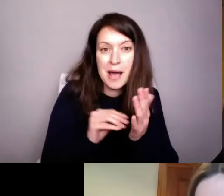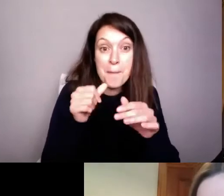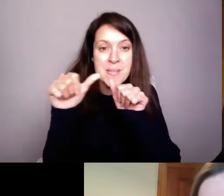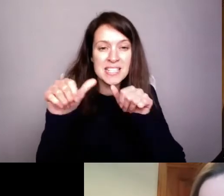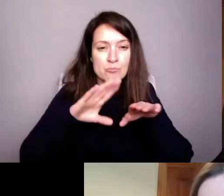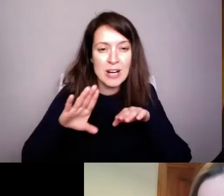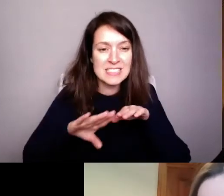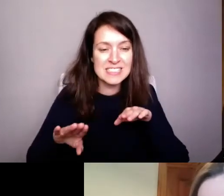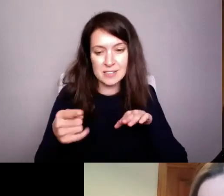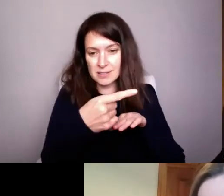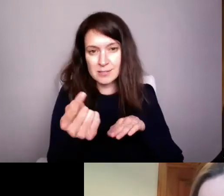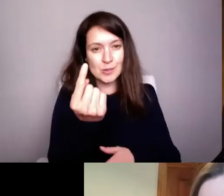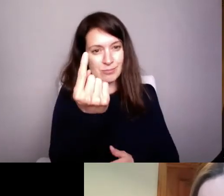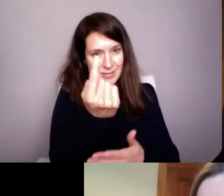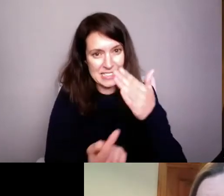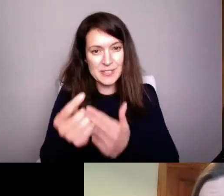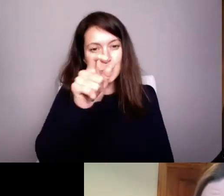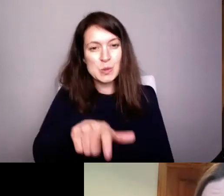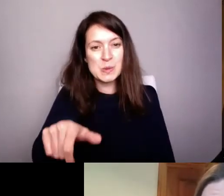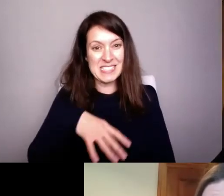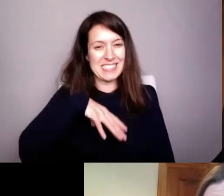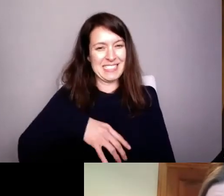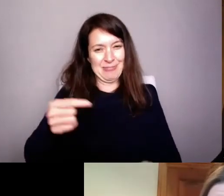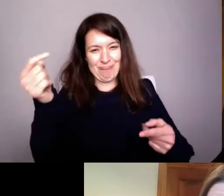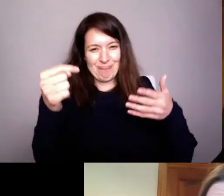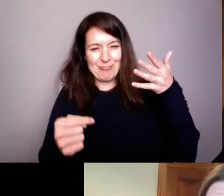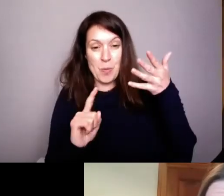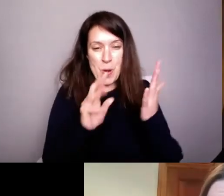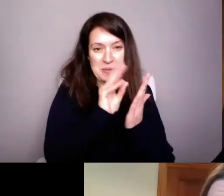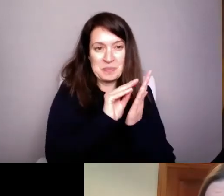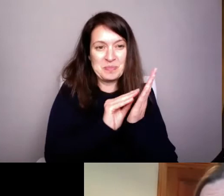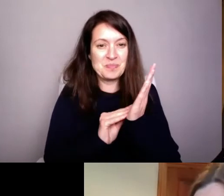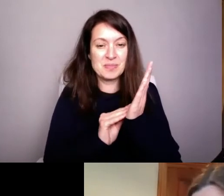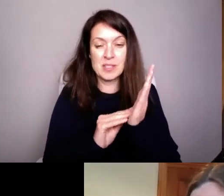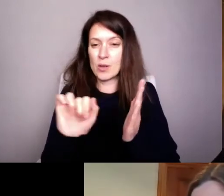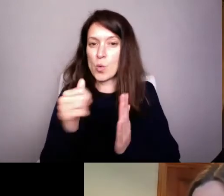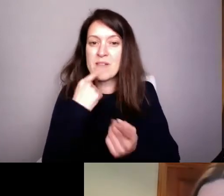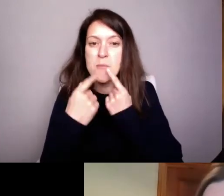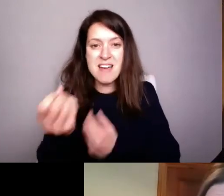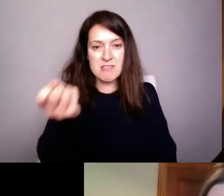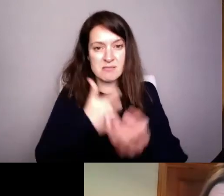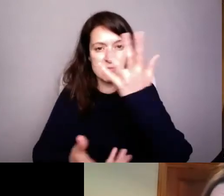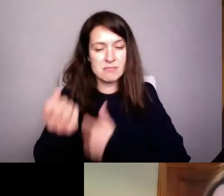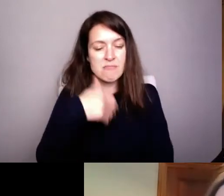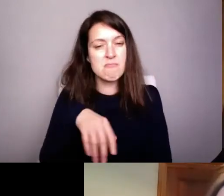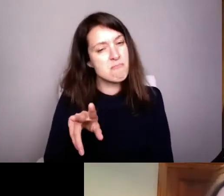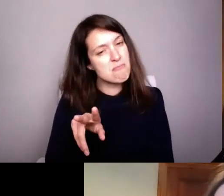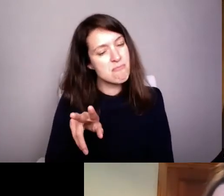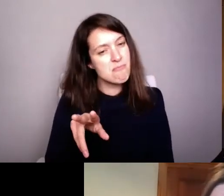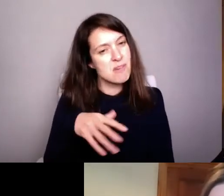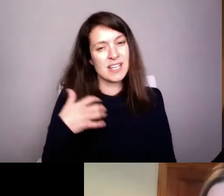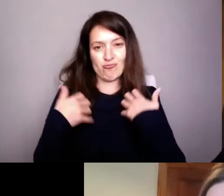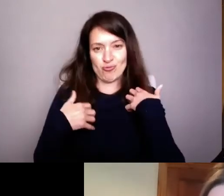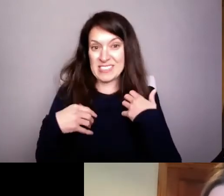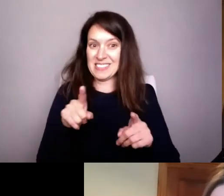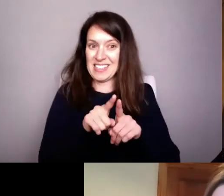individual students. And I think what's come up through the information you've just shared with us, but also in the